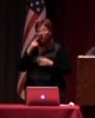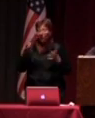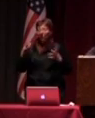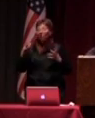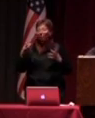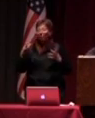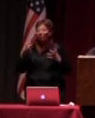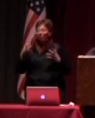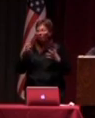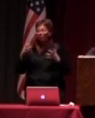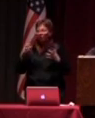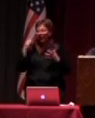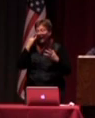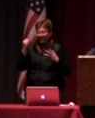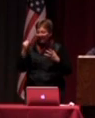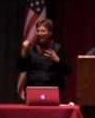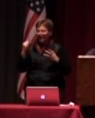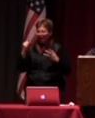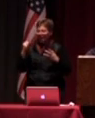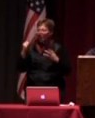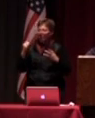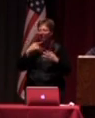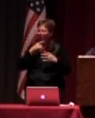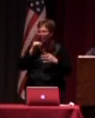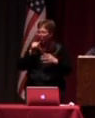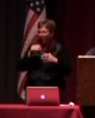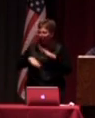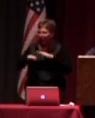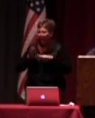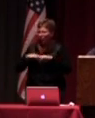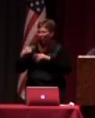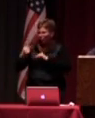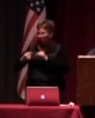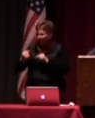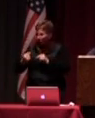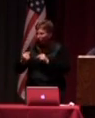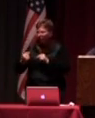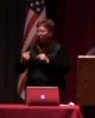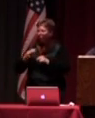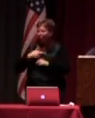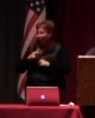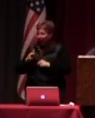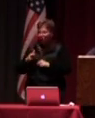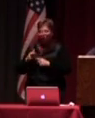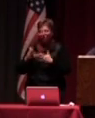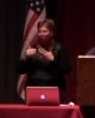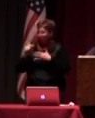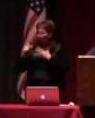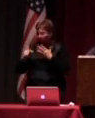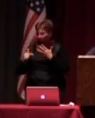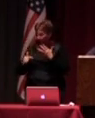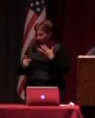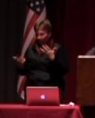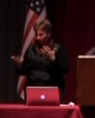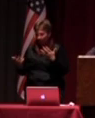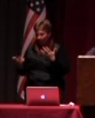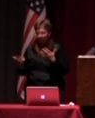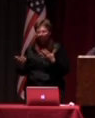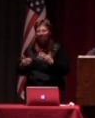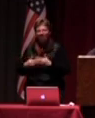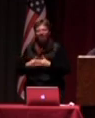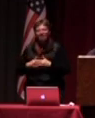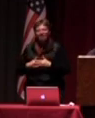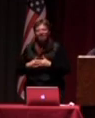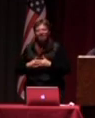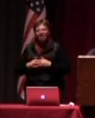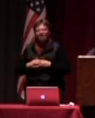a society on a basis other than tradition or religious observance, or the kind of abstract political principles beloved of constitution